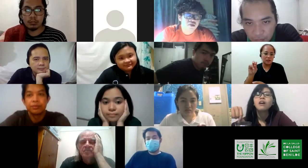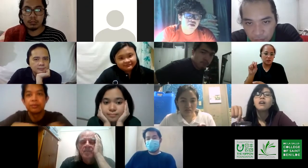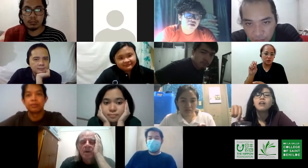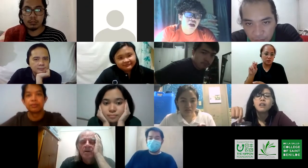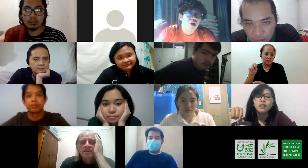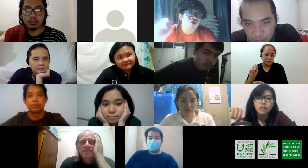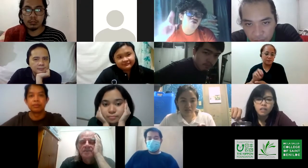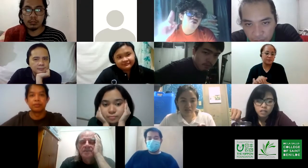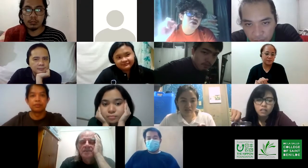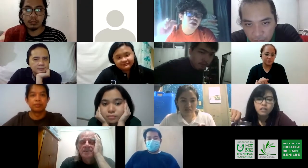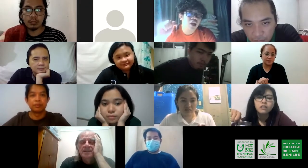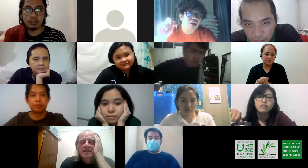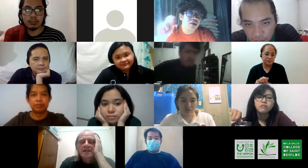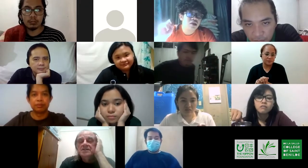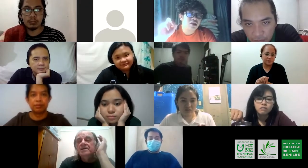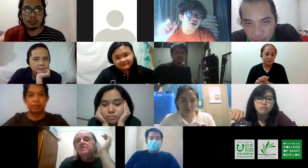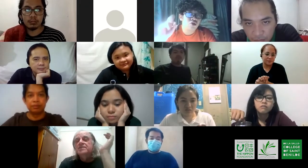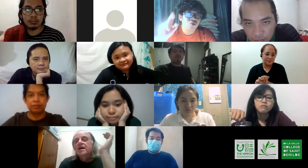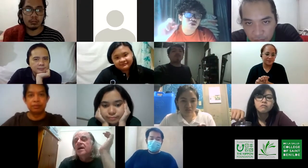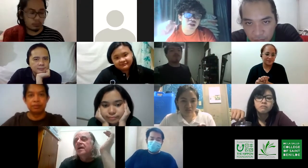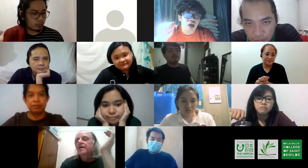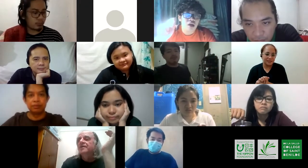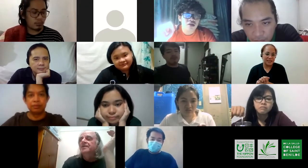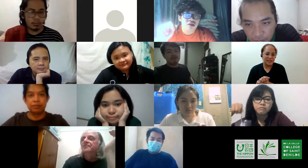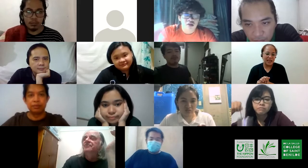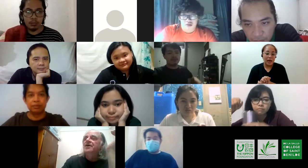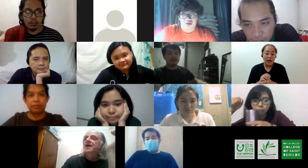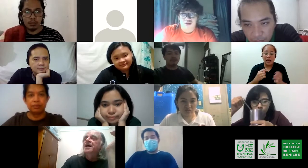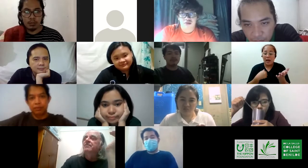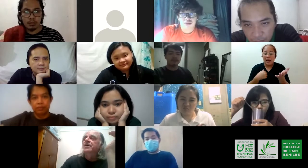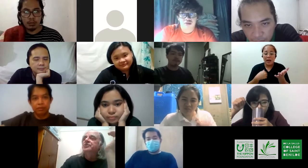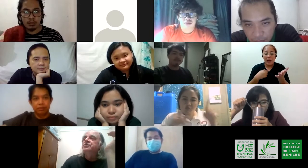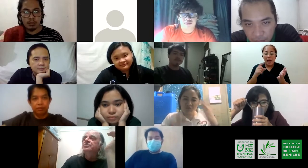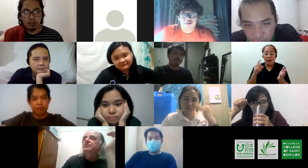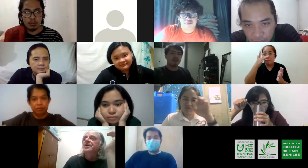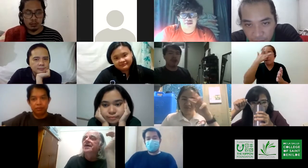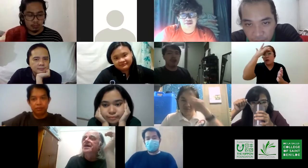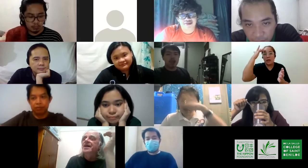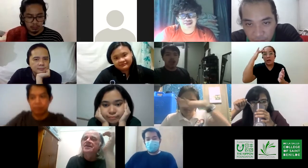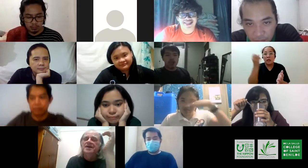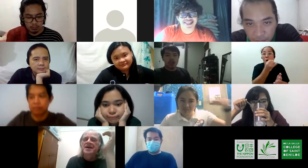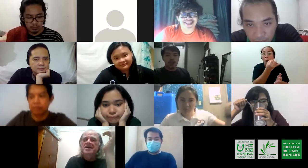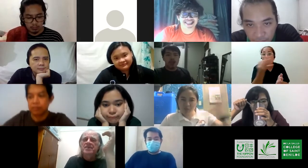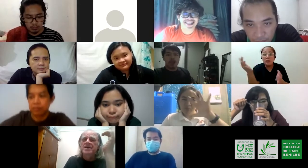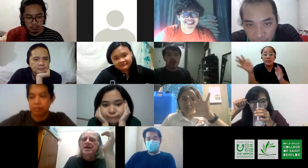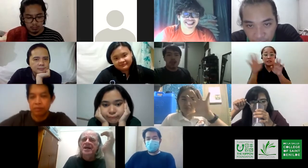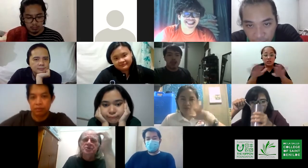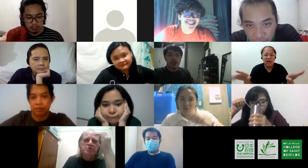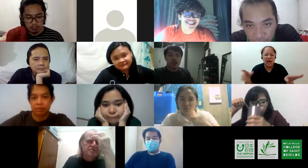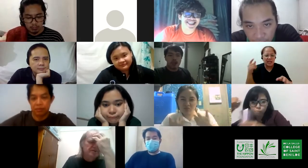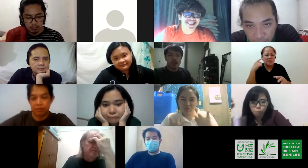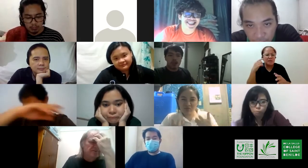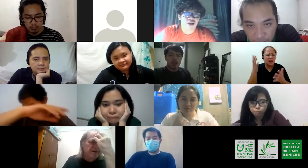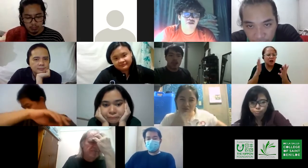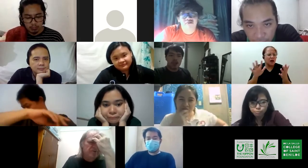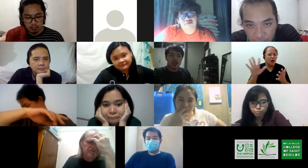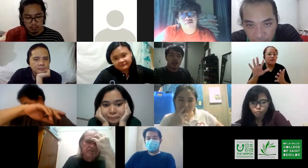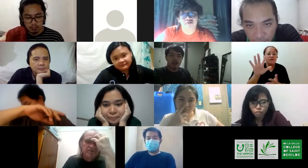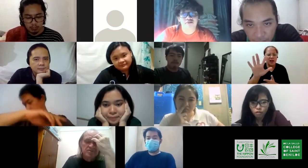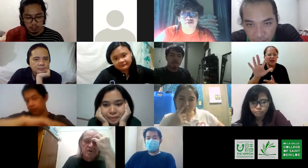Yeah. It seems, I forgot how many children he had. I think he had maybe 8 children, 5 with the first wife